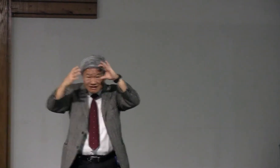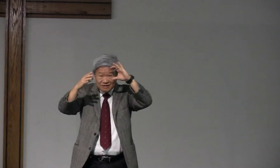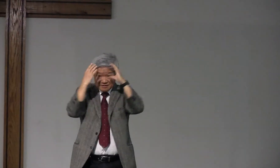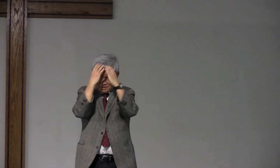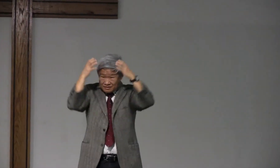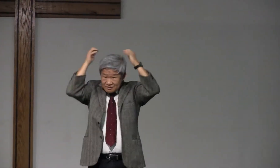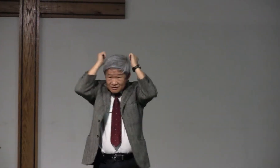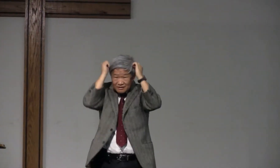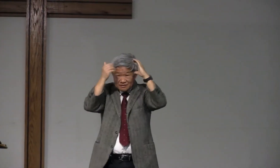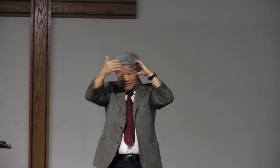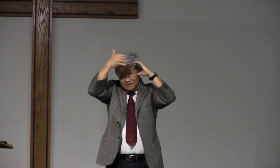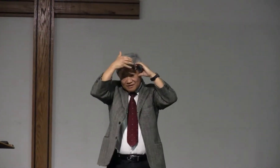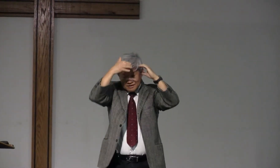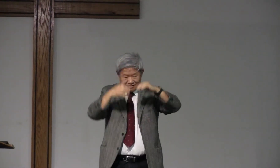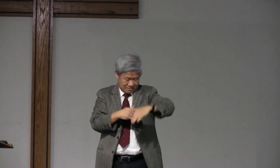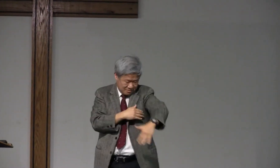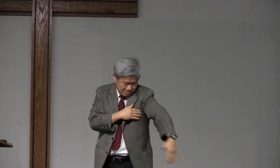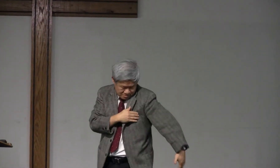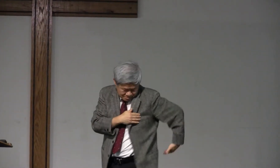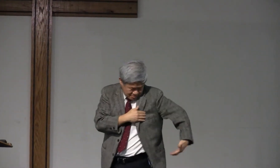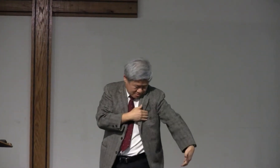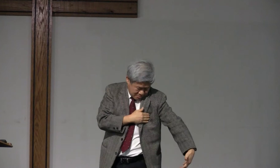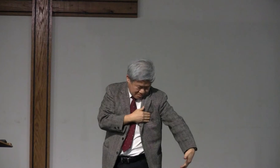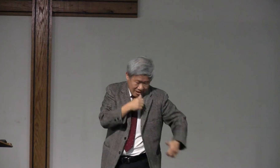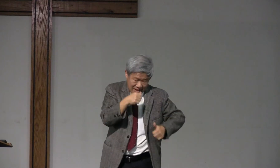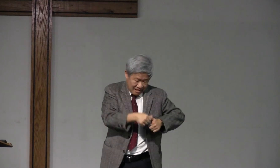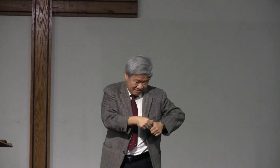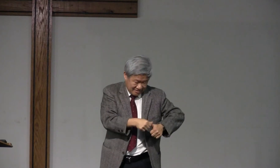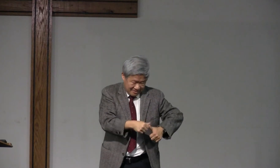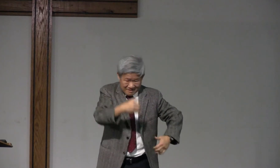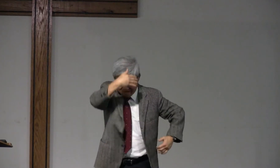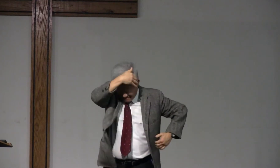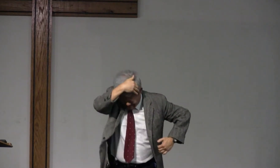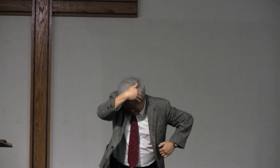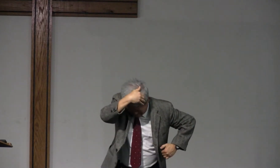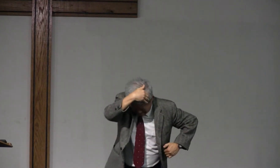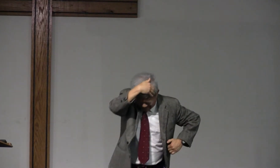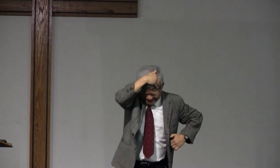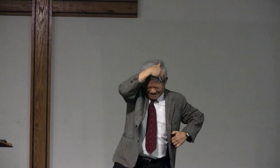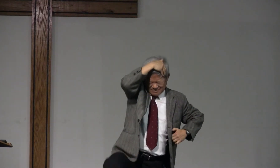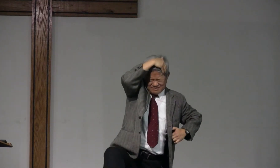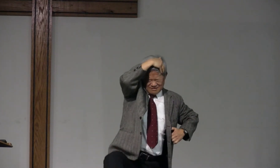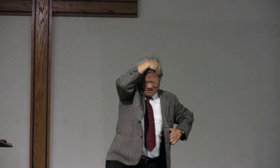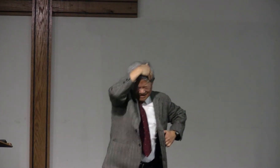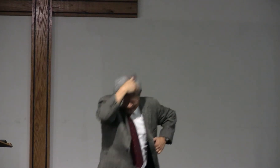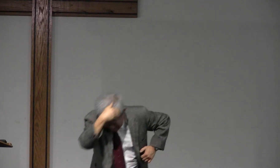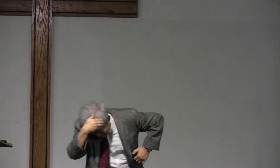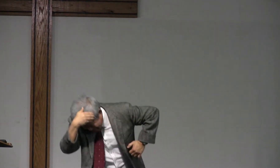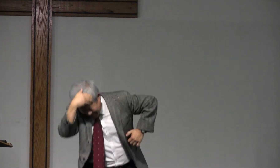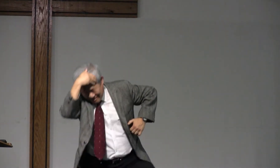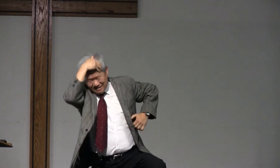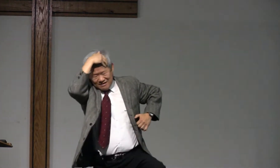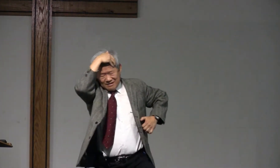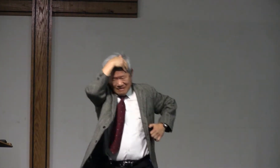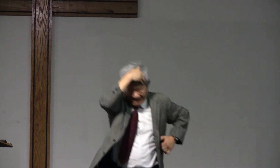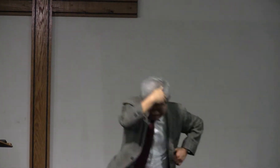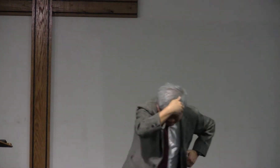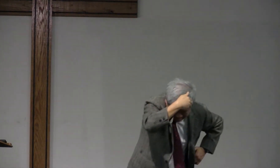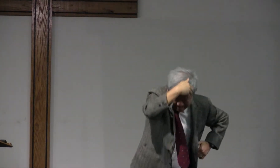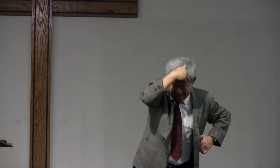how the postman had to put on his bag and his hat and make his way through the